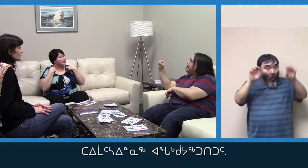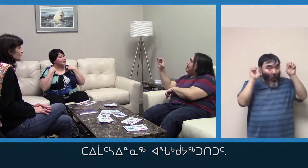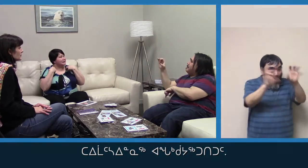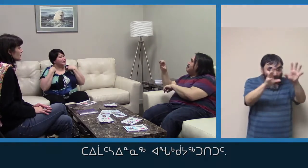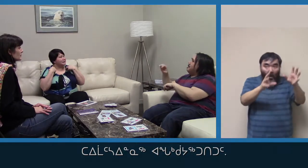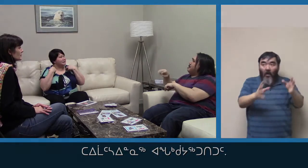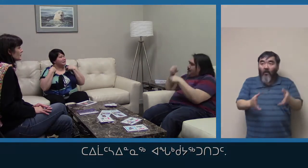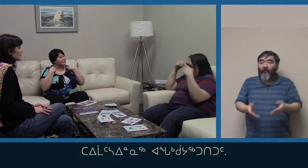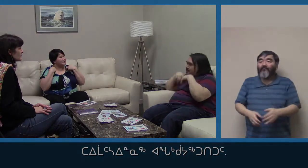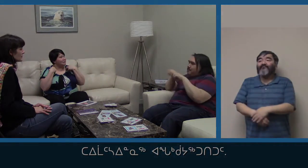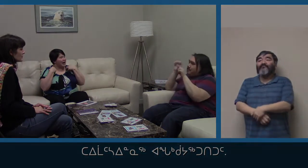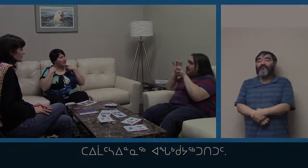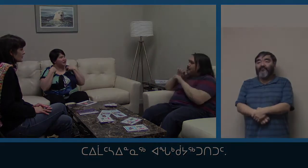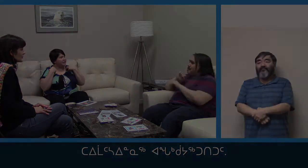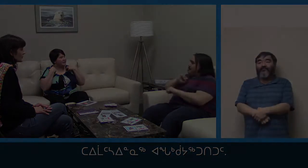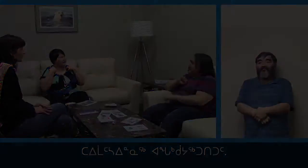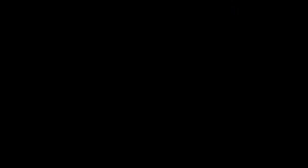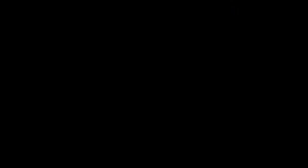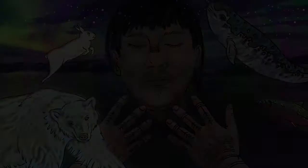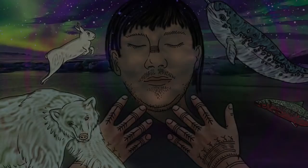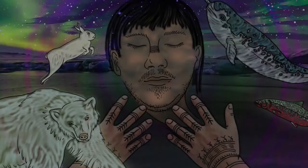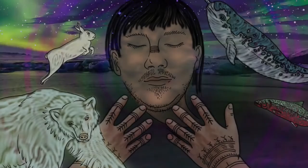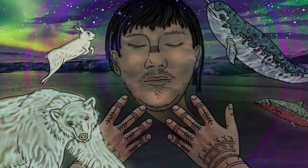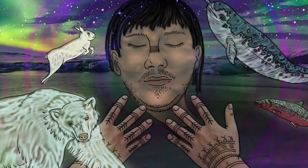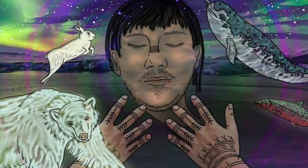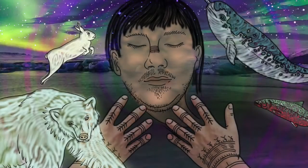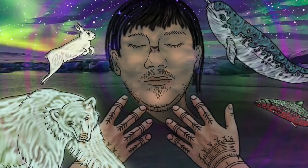as magic.